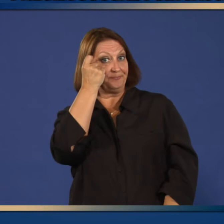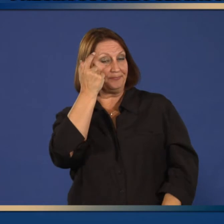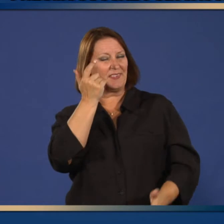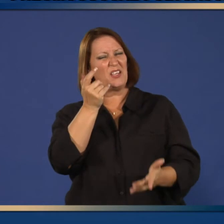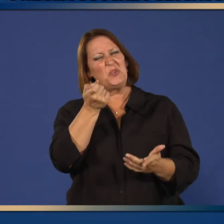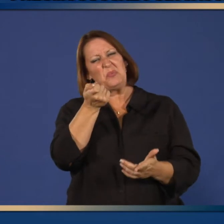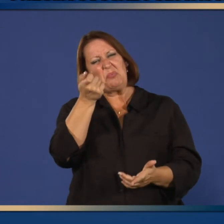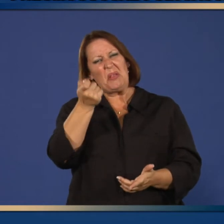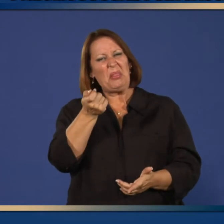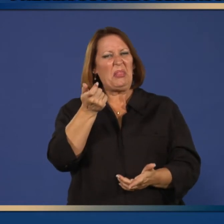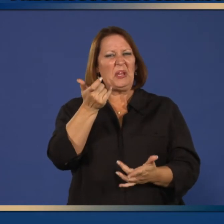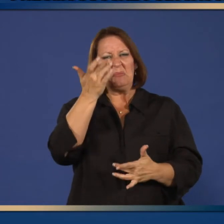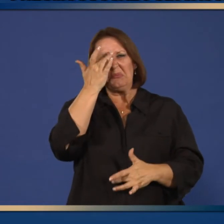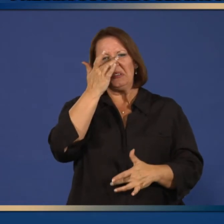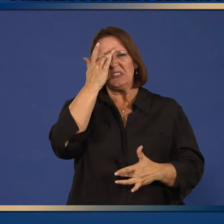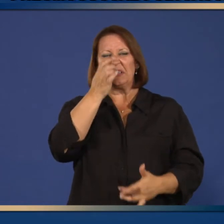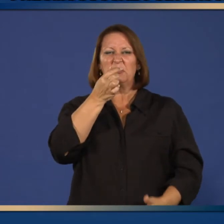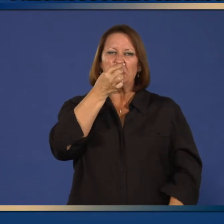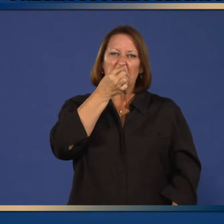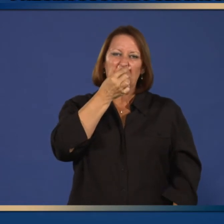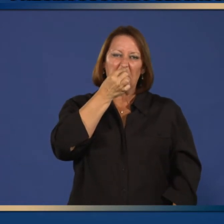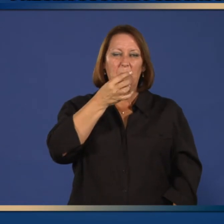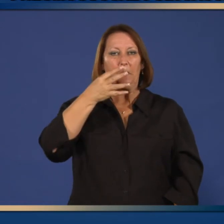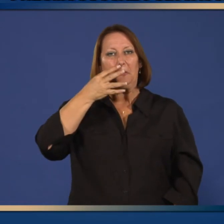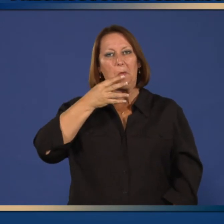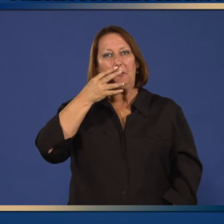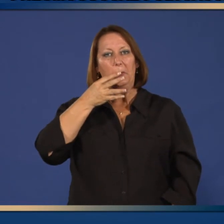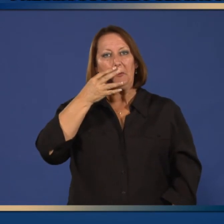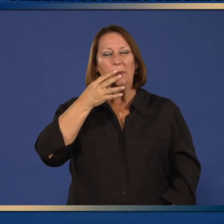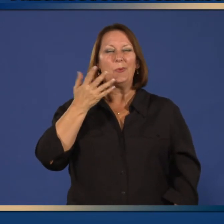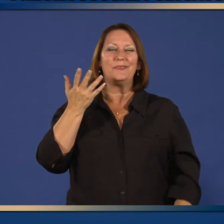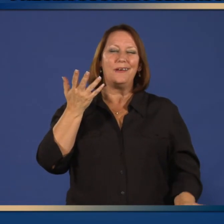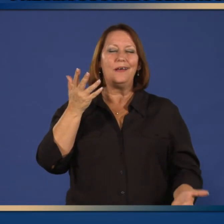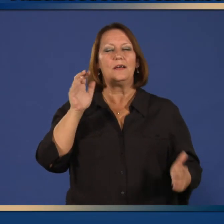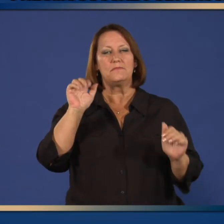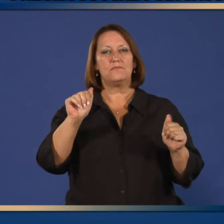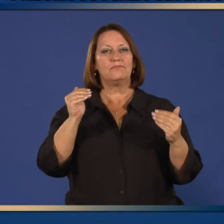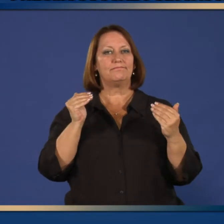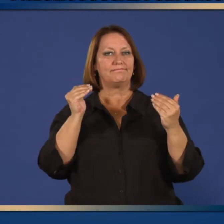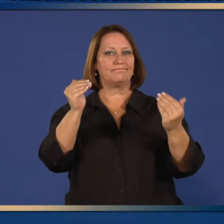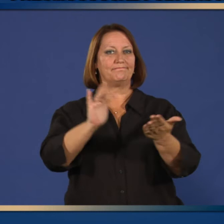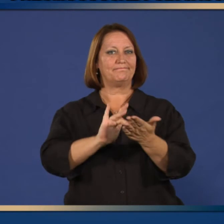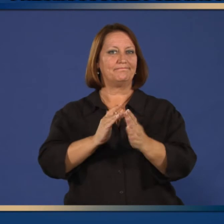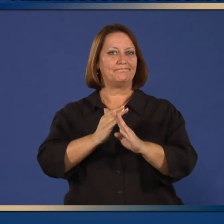Someone with a mild illness can usually be vaccinated.